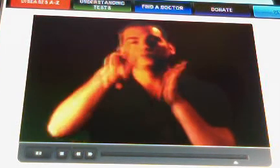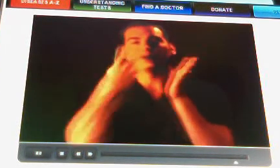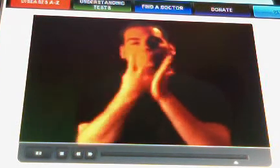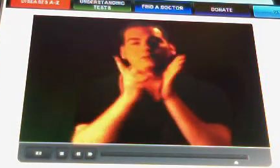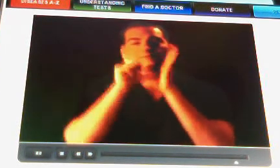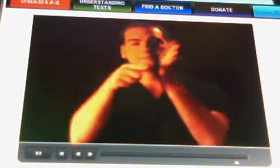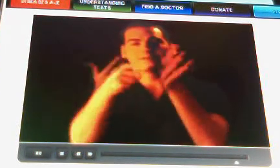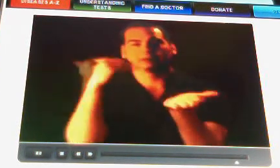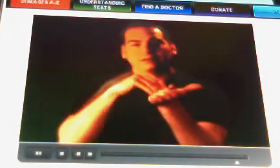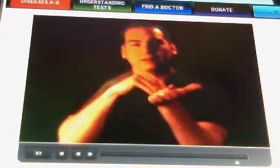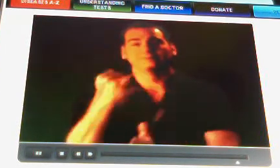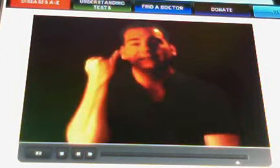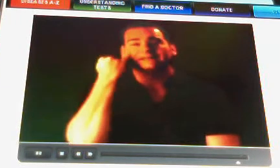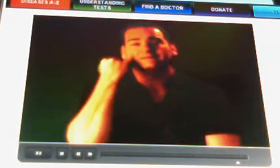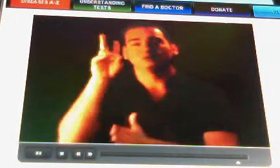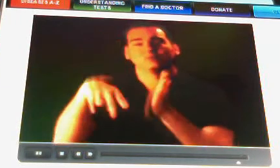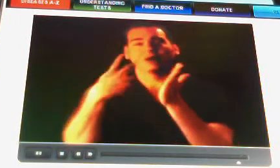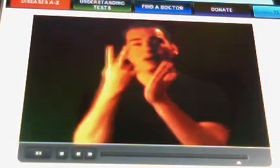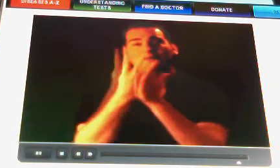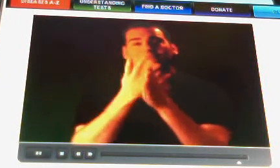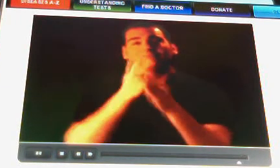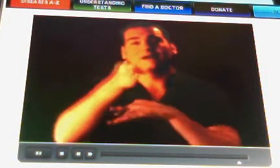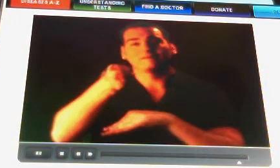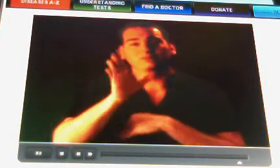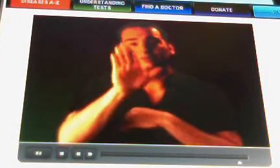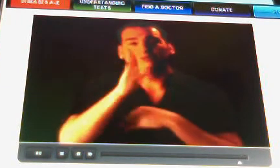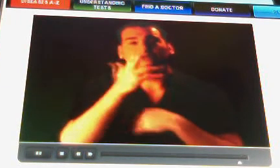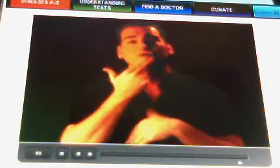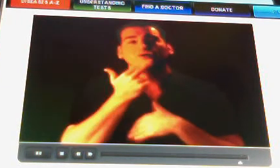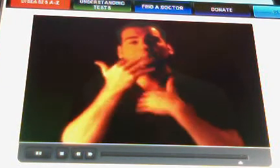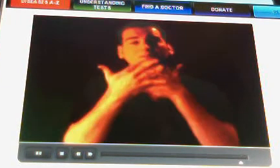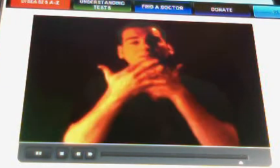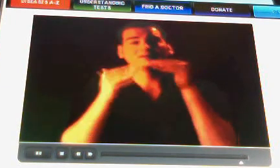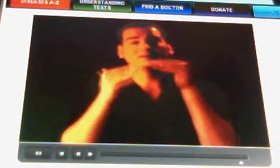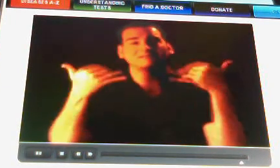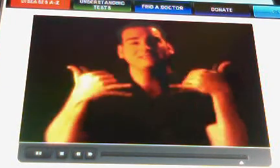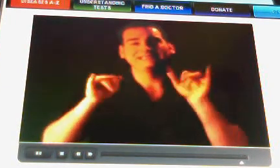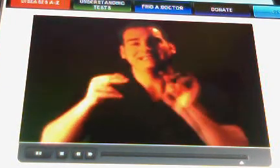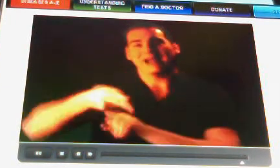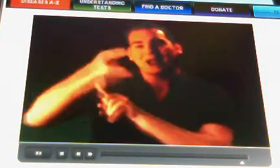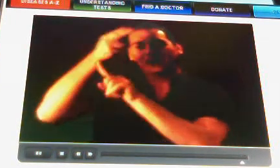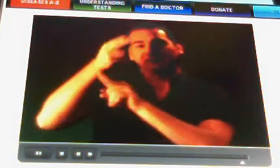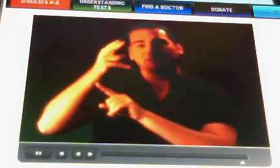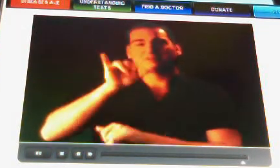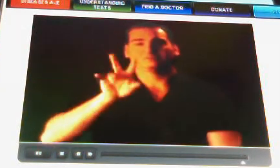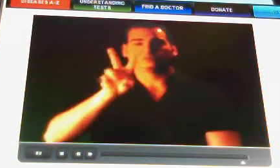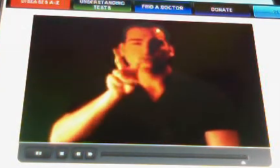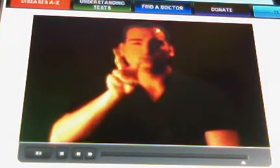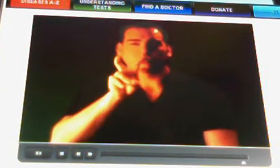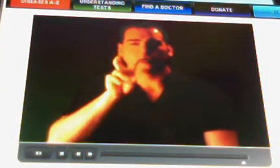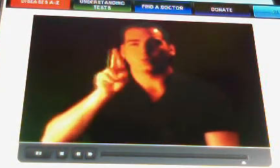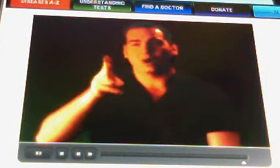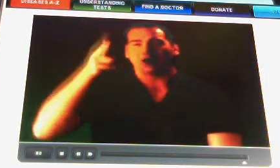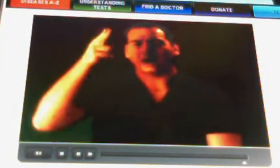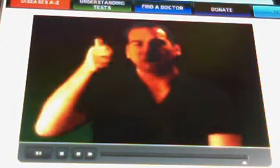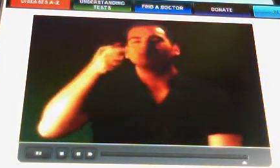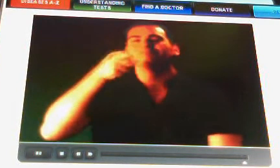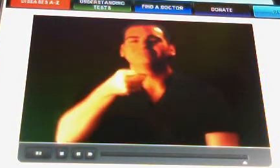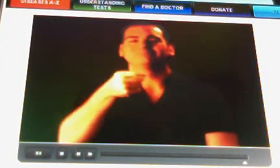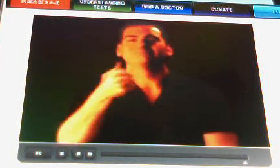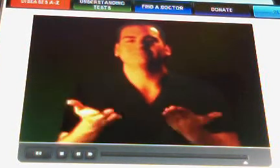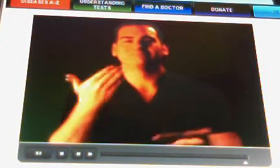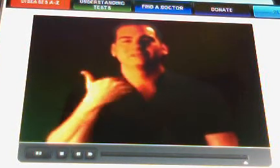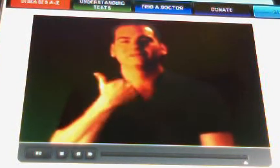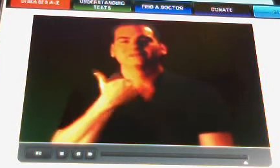and then you would drink some sugar, and 2 hours later the sugar